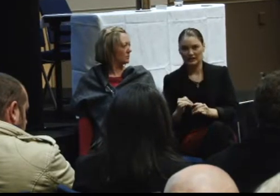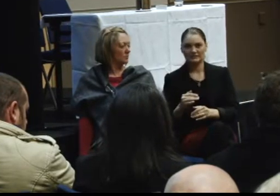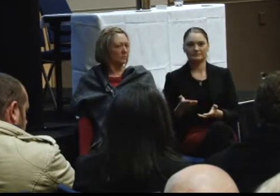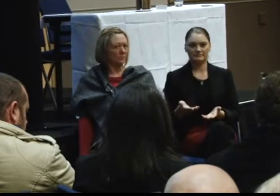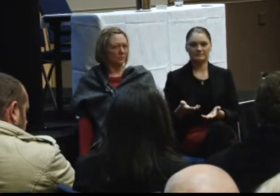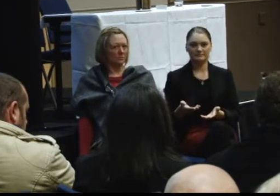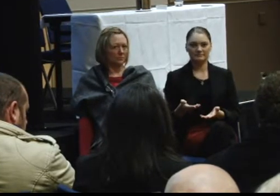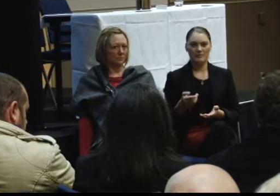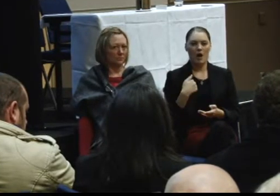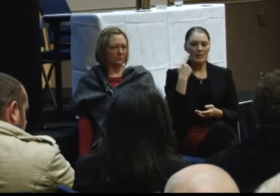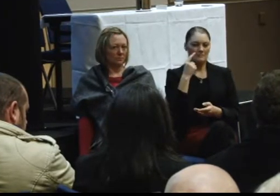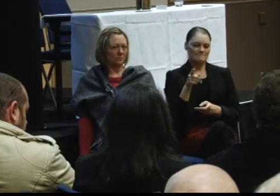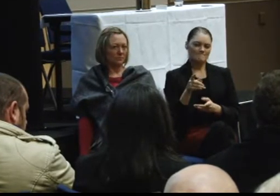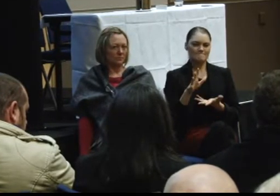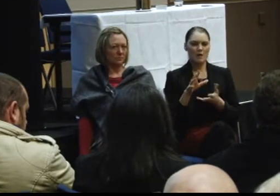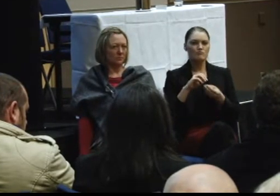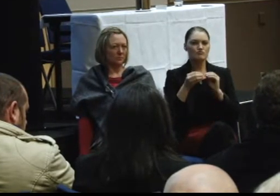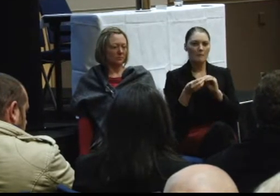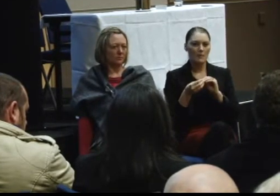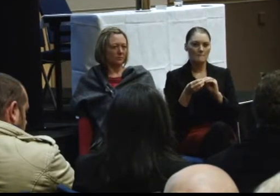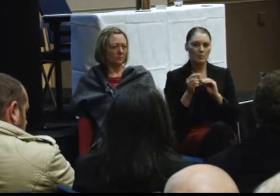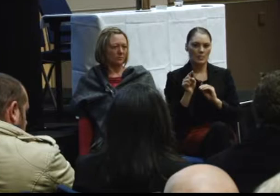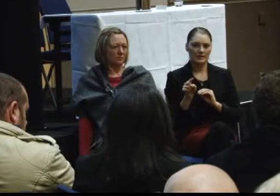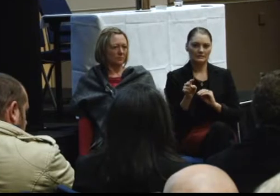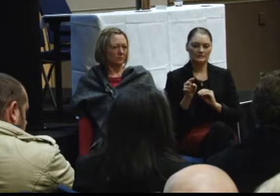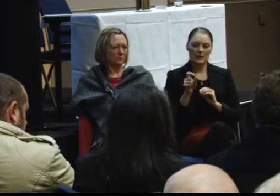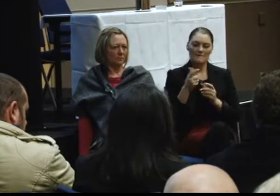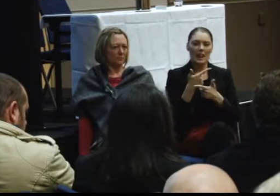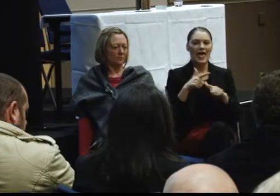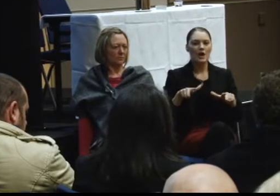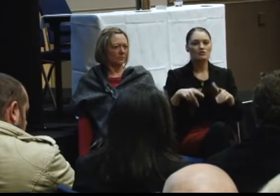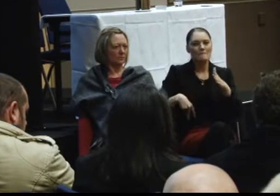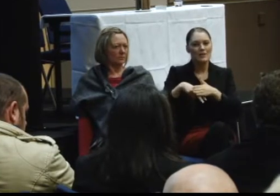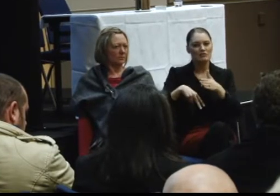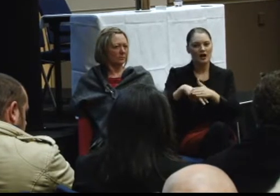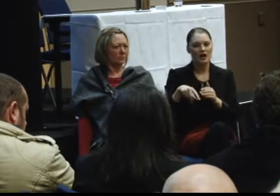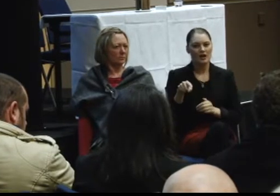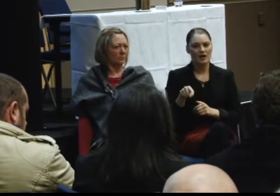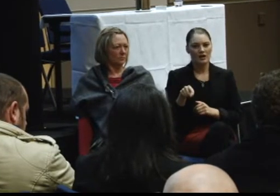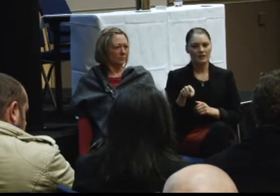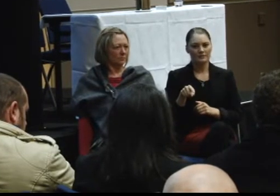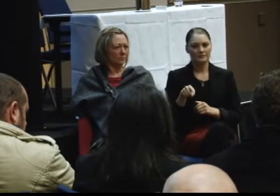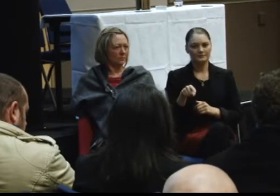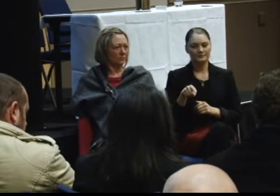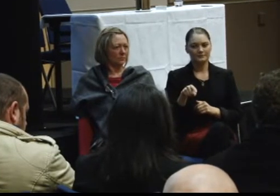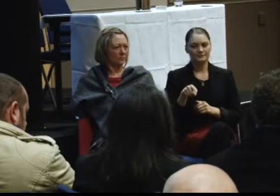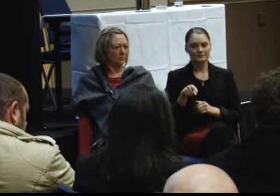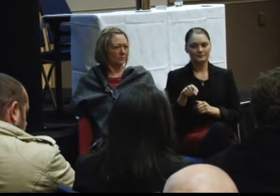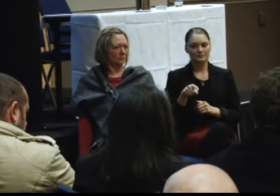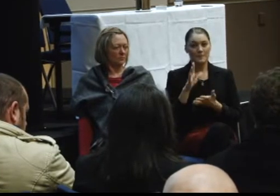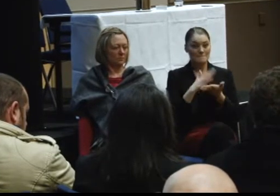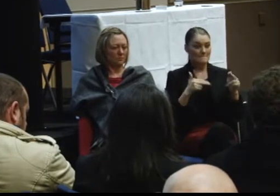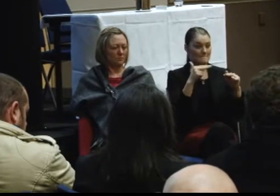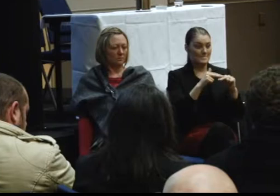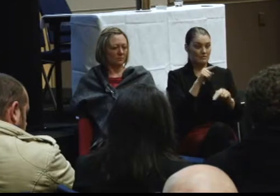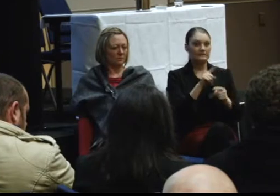I think the problem mainly being with the language barriers, that while the parents